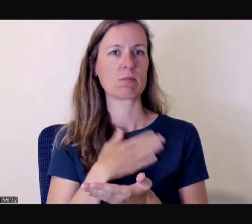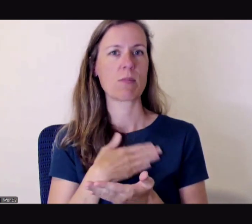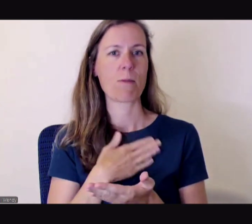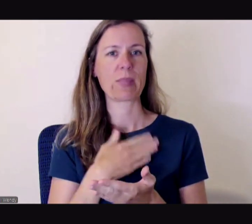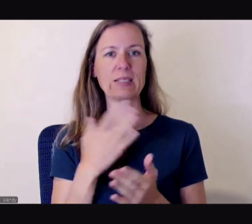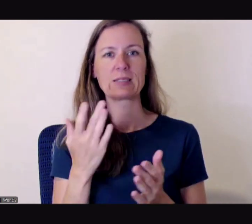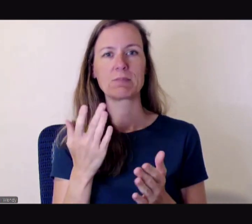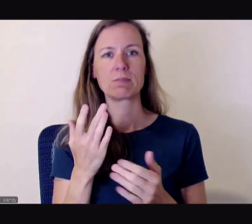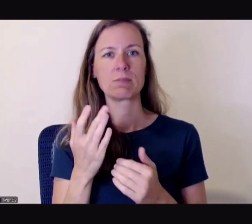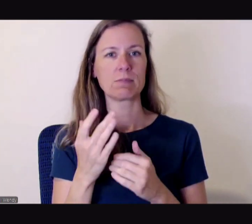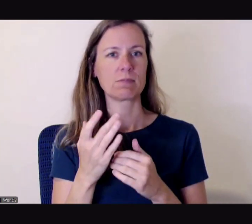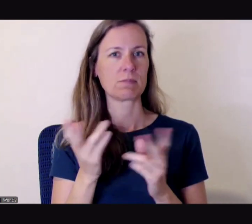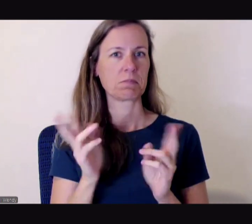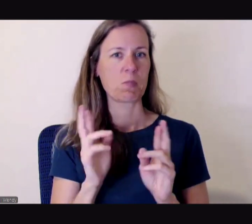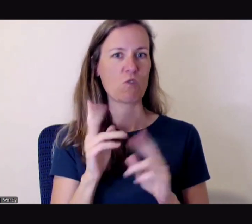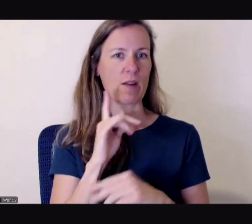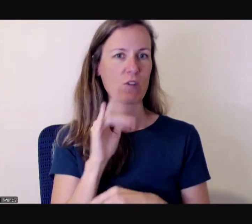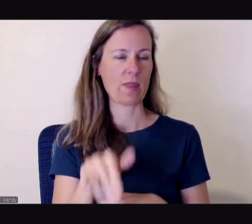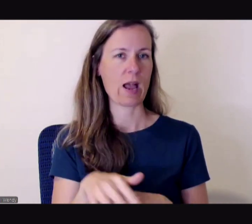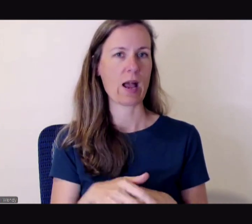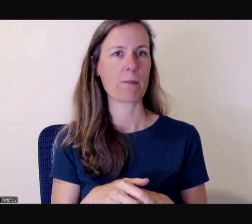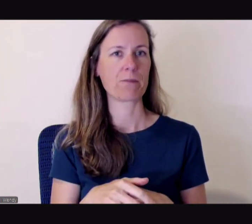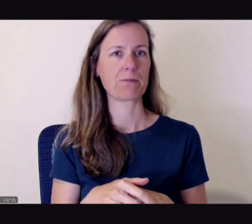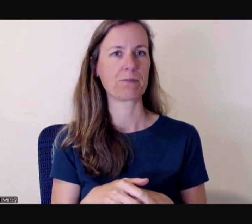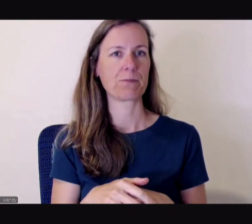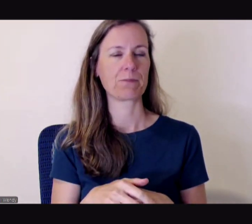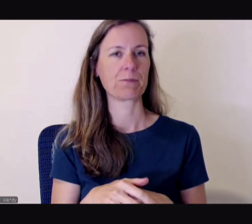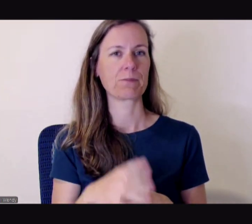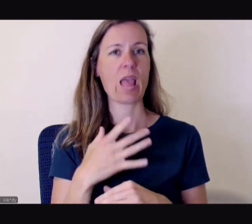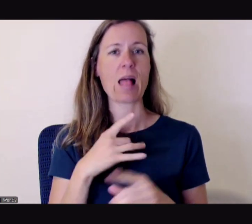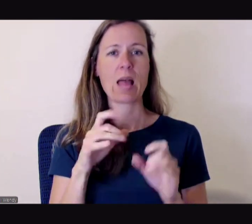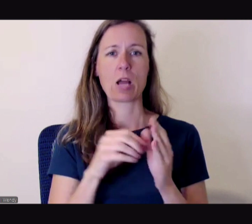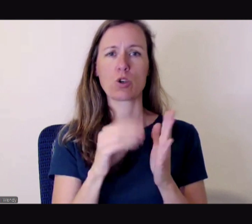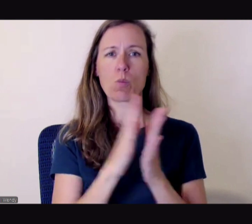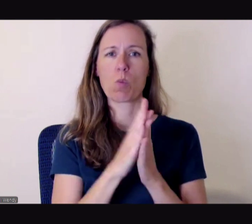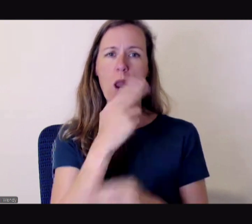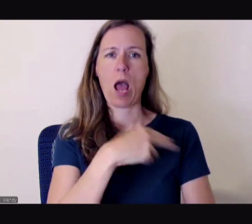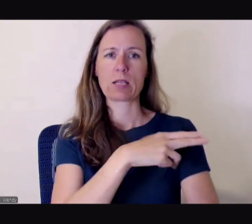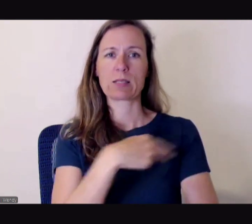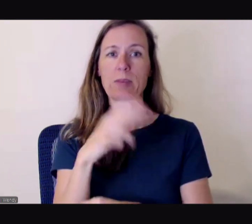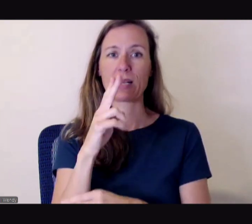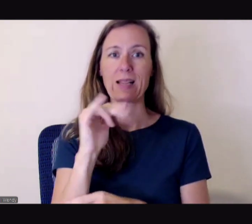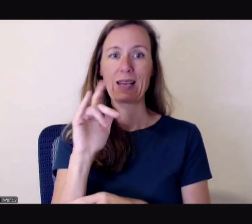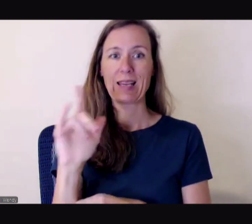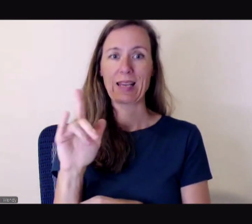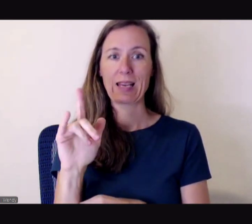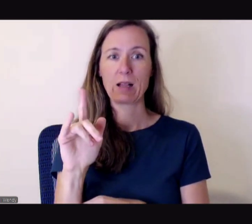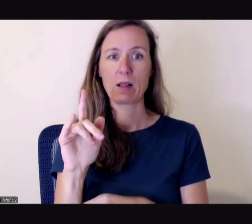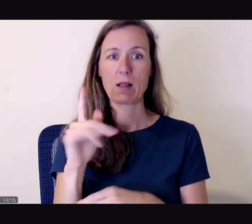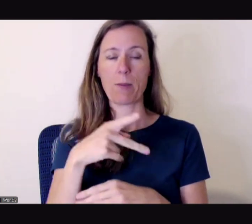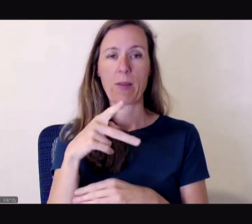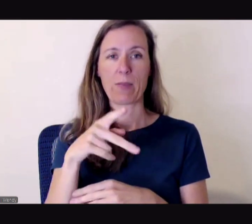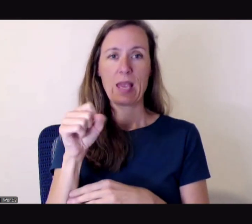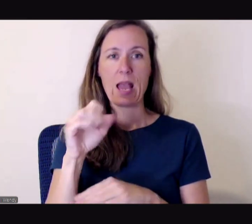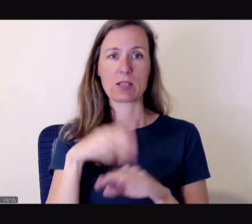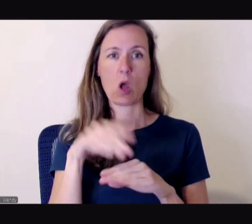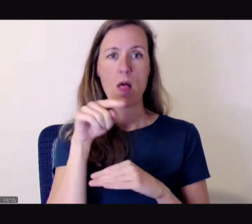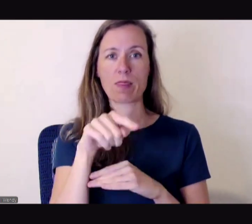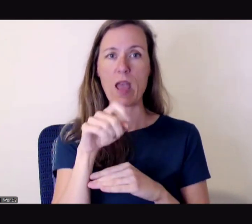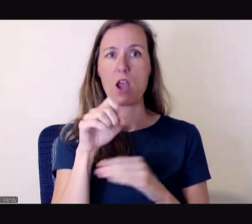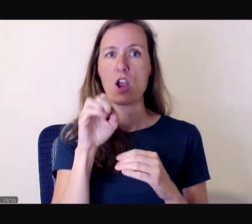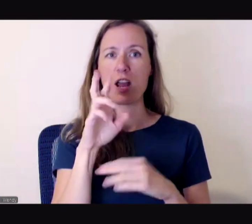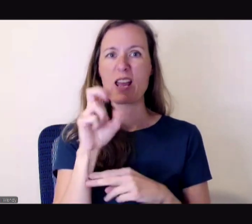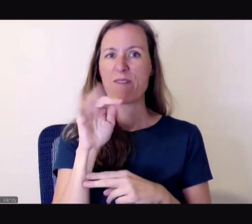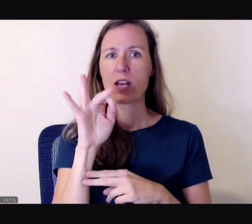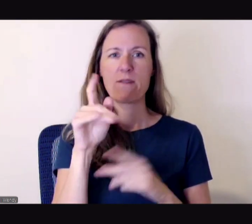that. I'd like to put Hospital Hill PPS on there, even if there's nothing to discuss, just so it's on the